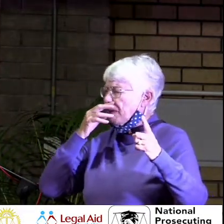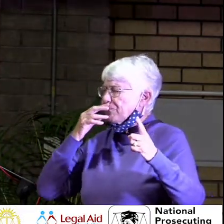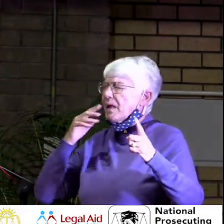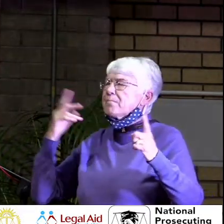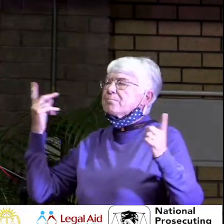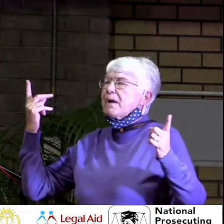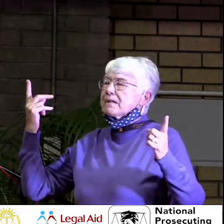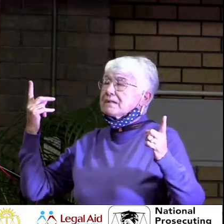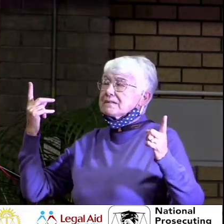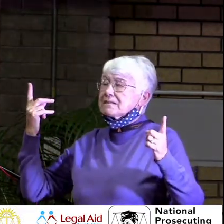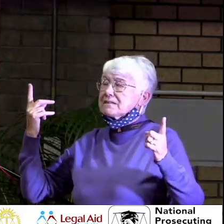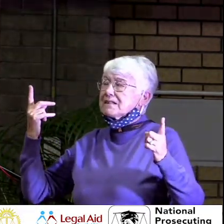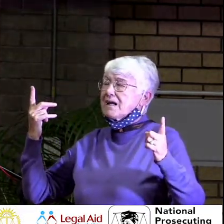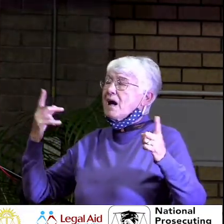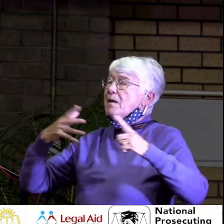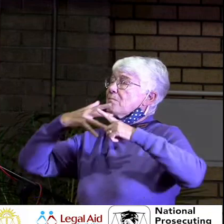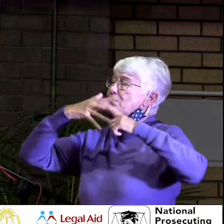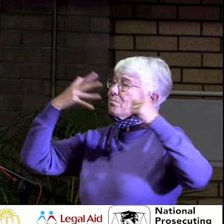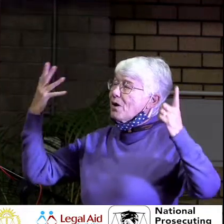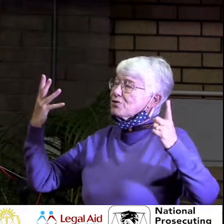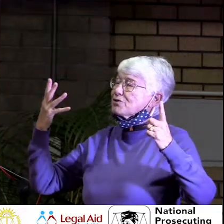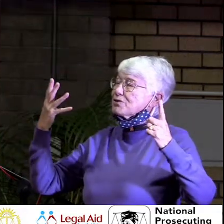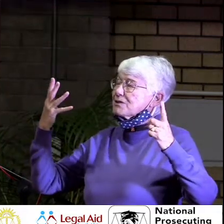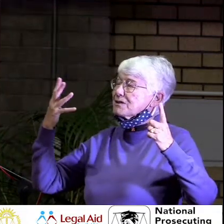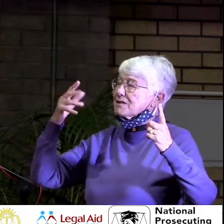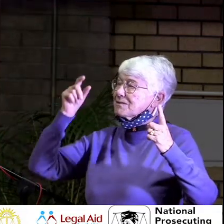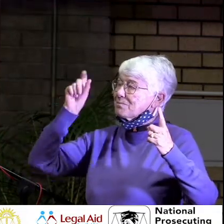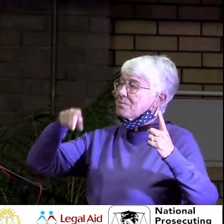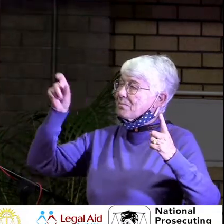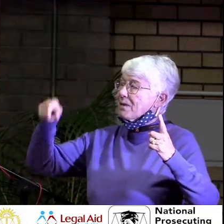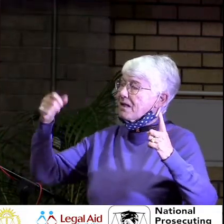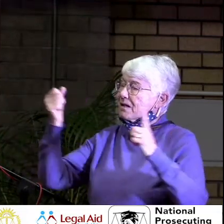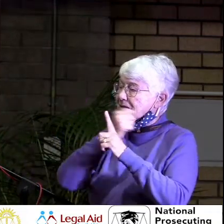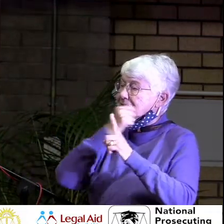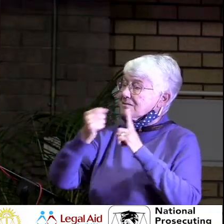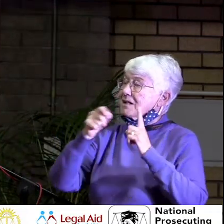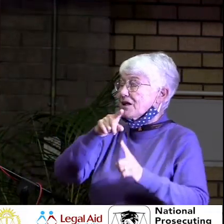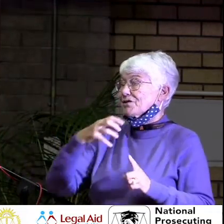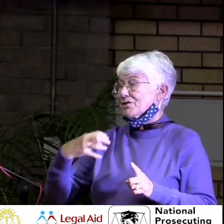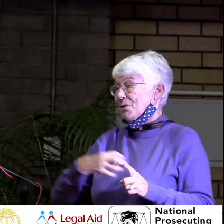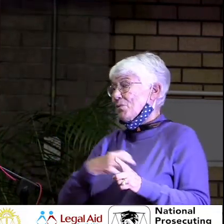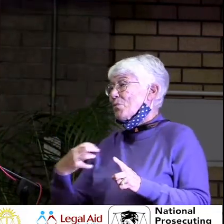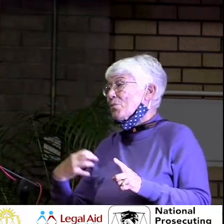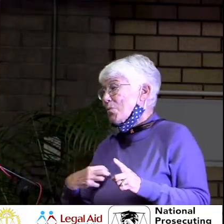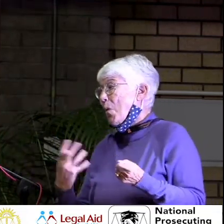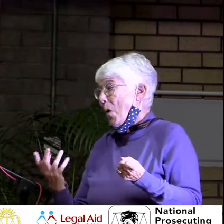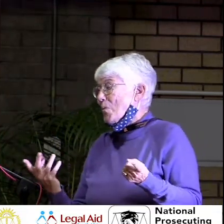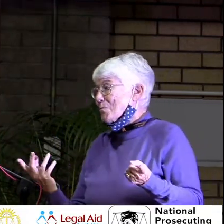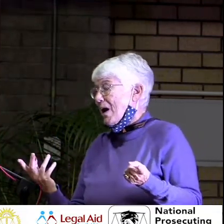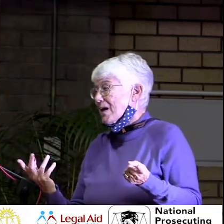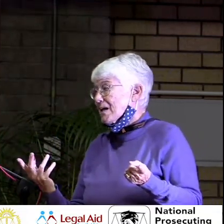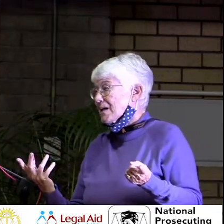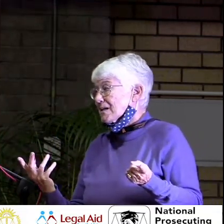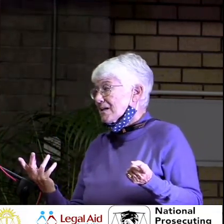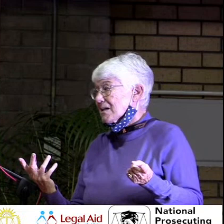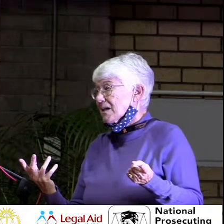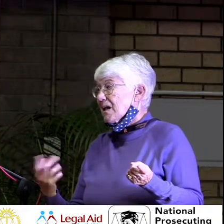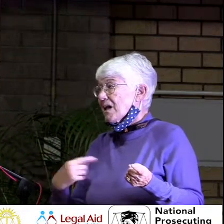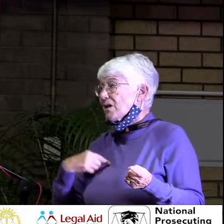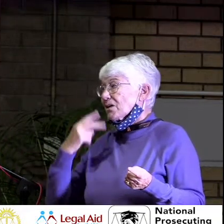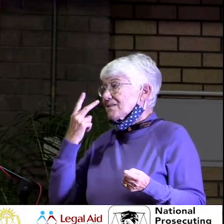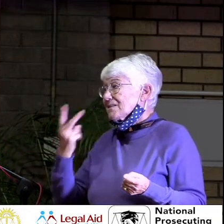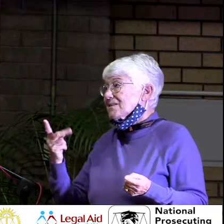women. So I just want to share with you in a nutshell, just in a nutshell, the statistics that we are having